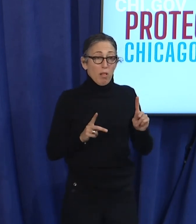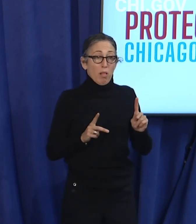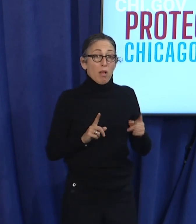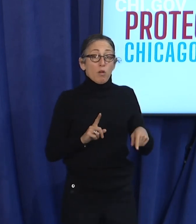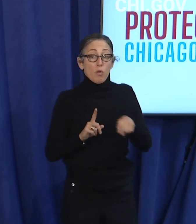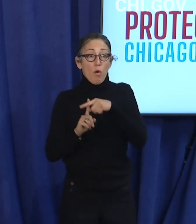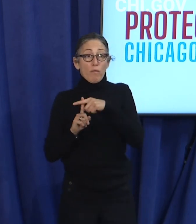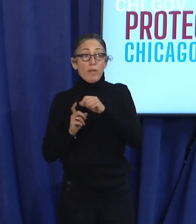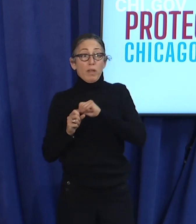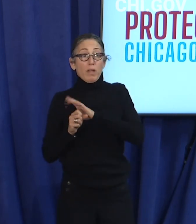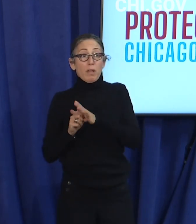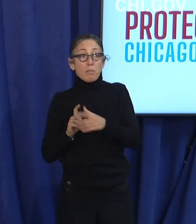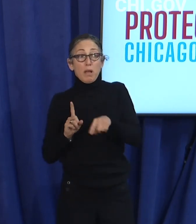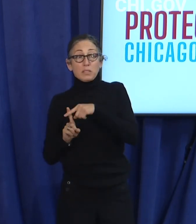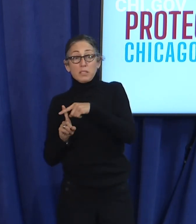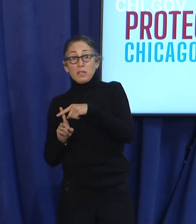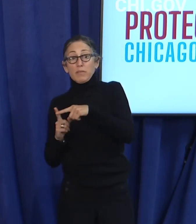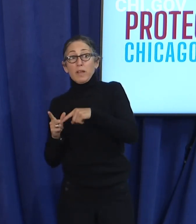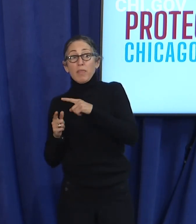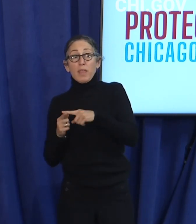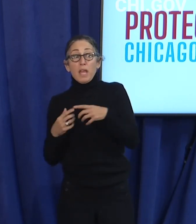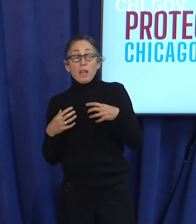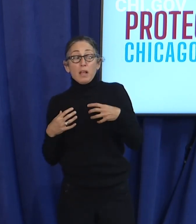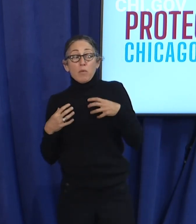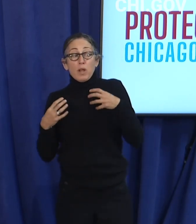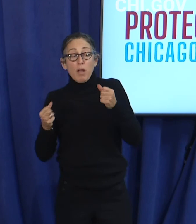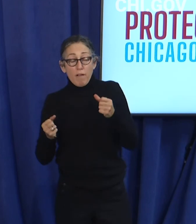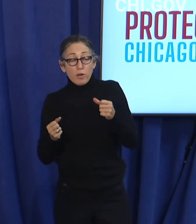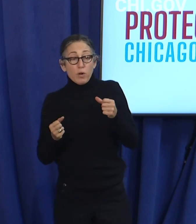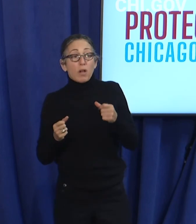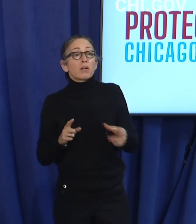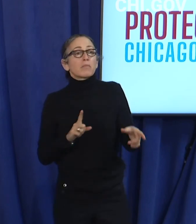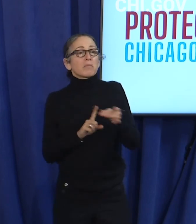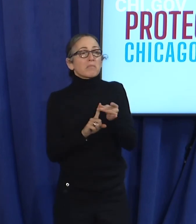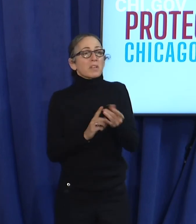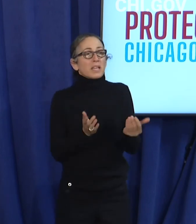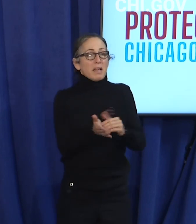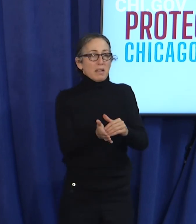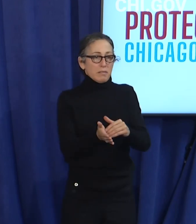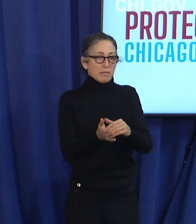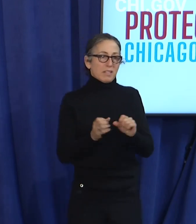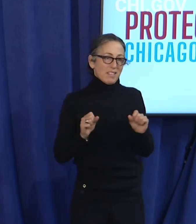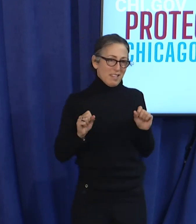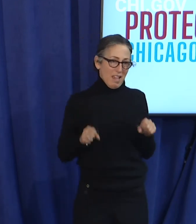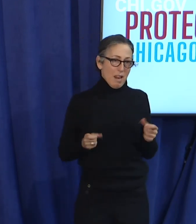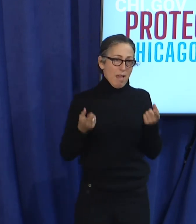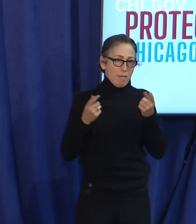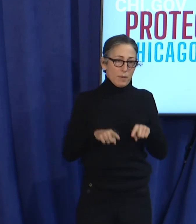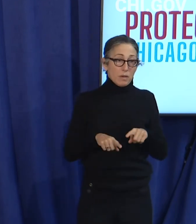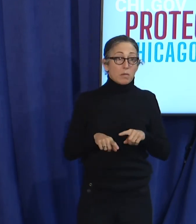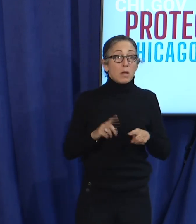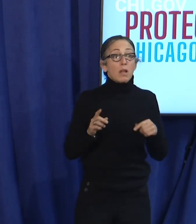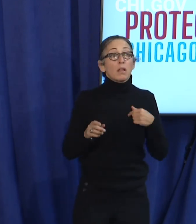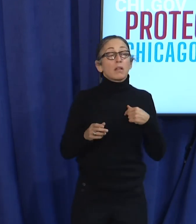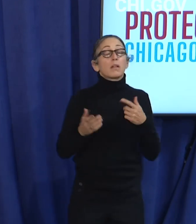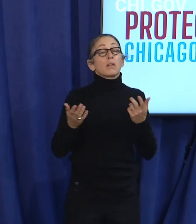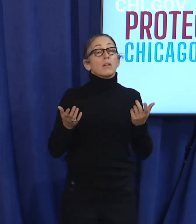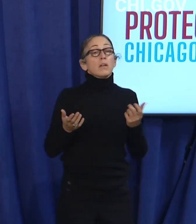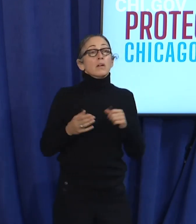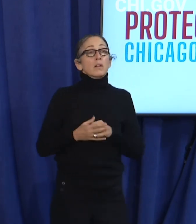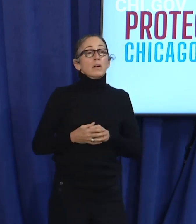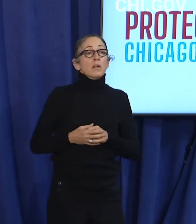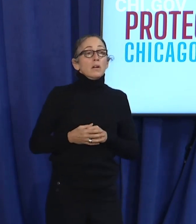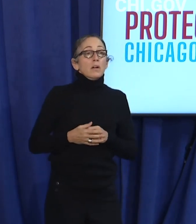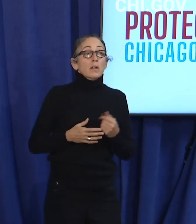reinfected with COVID. And so it doesn't seem to be the norm, but it can happen. The larger point is that we really